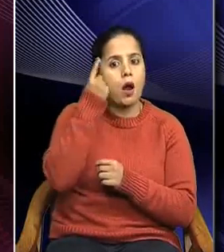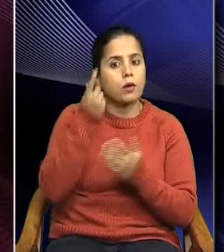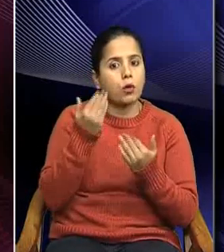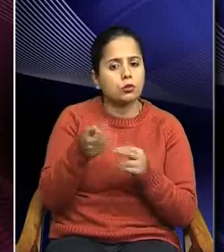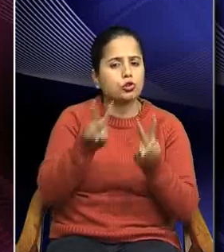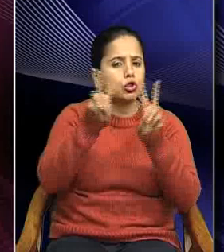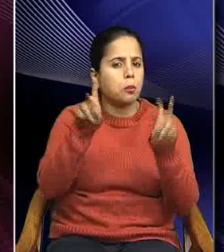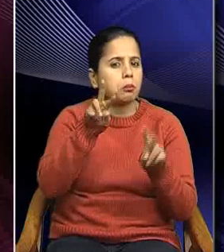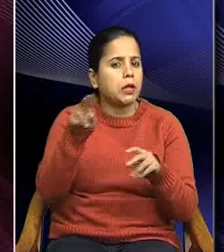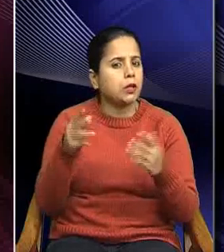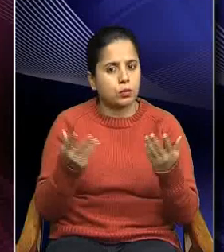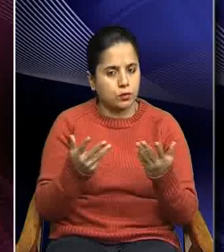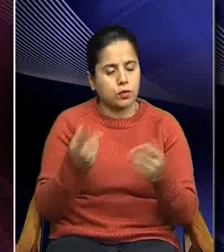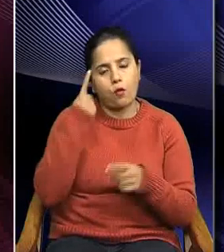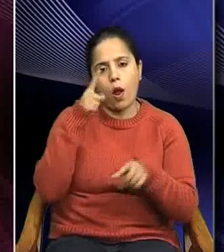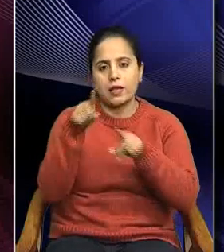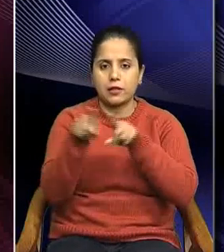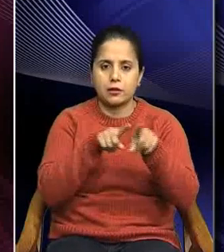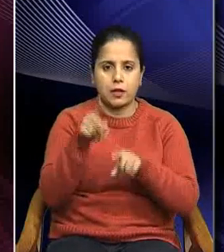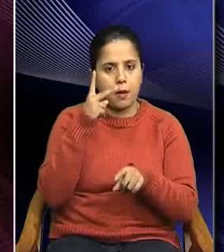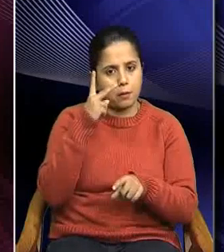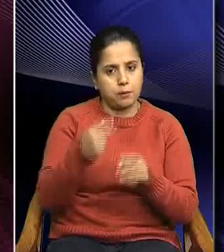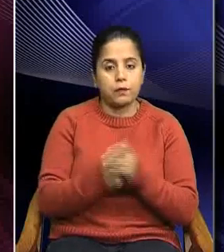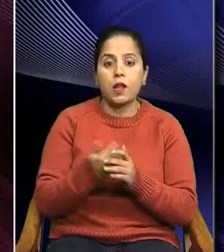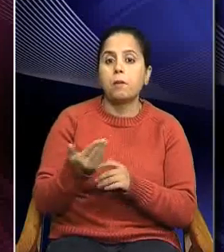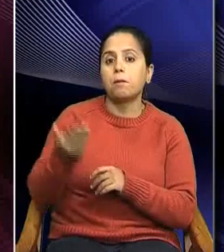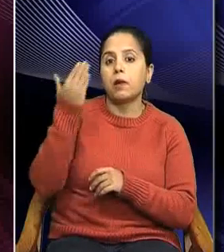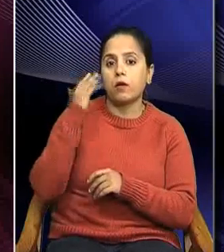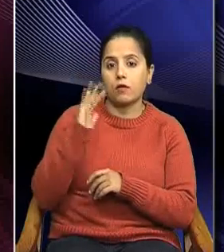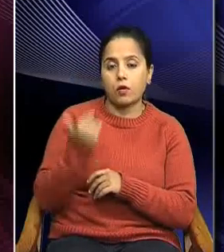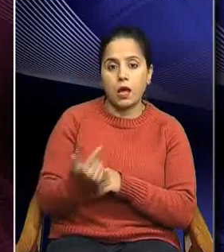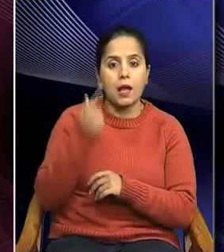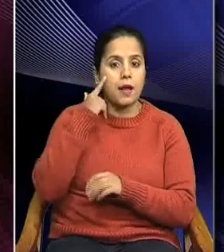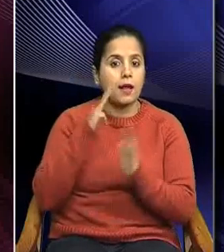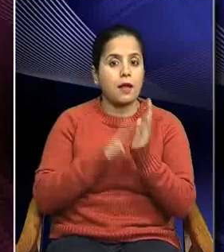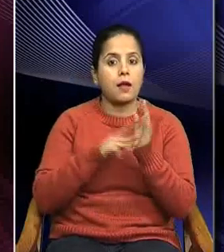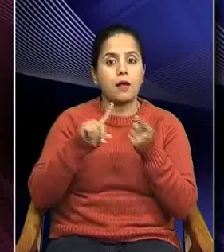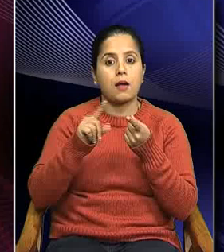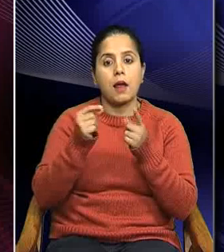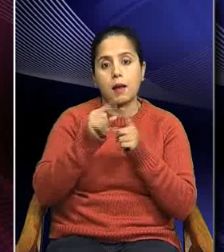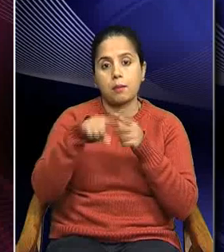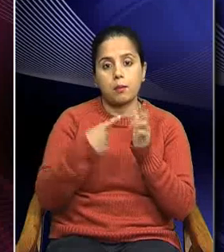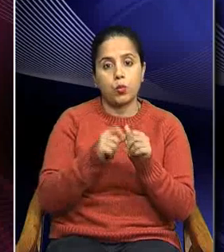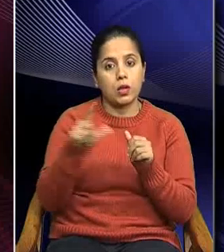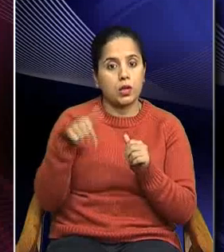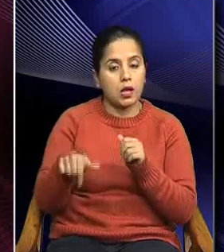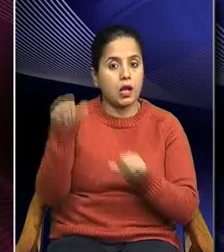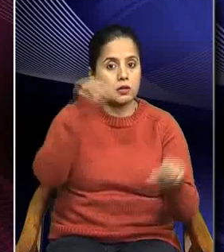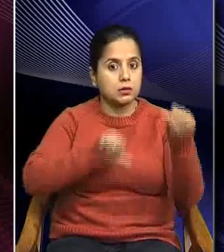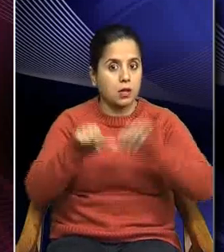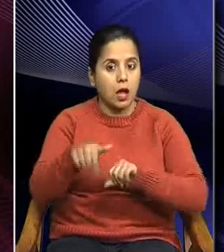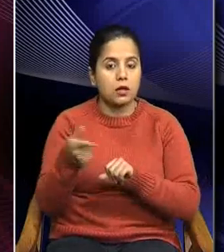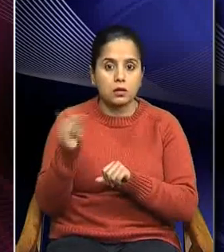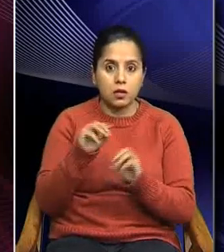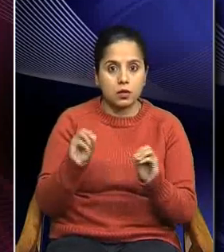topic. For example, before empirical sciences came and we understood